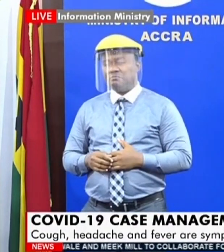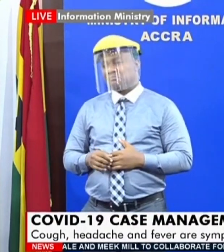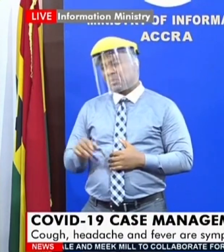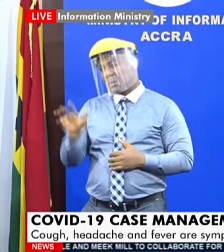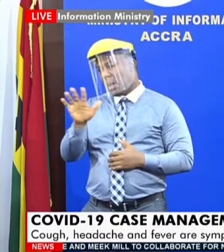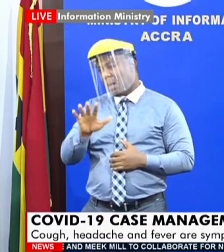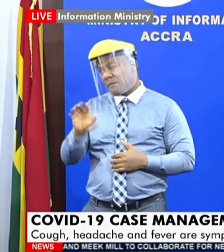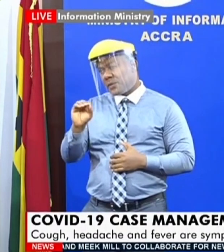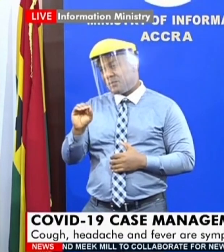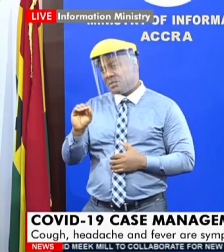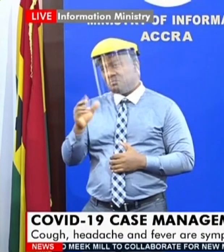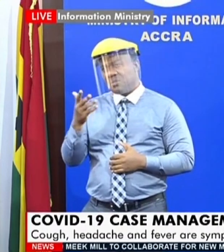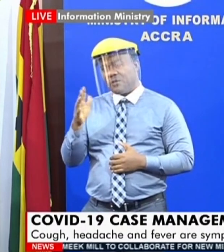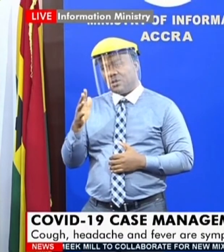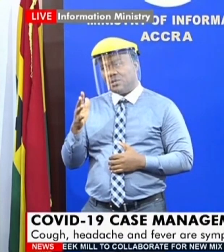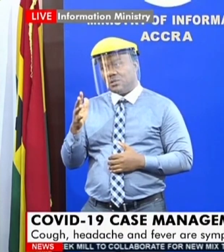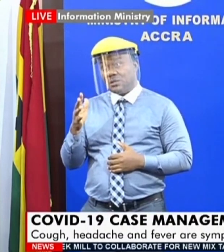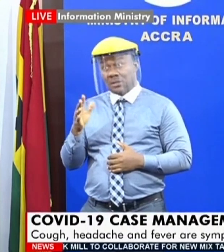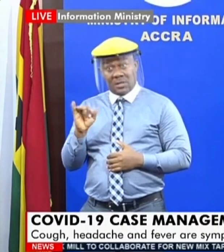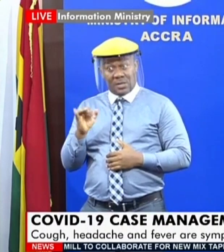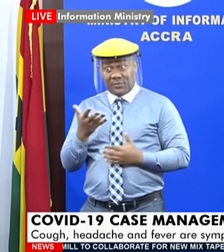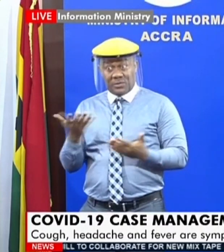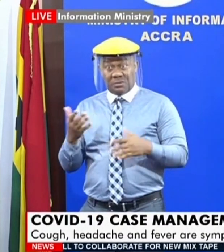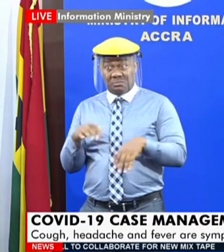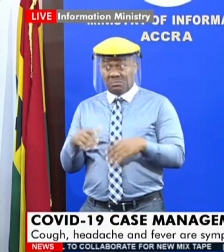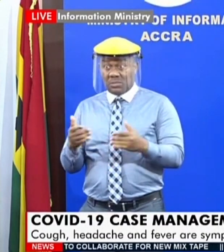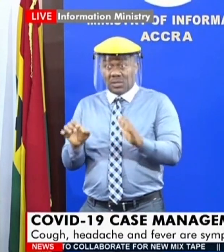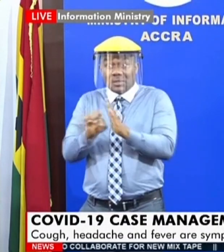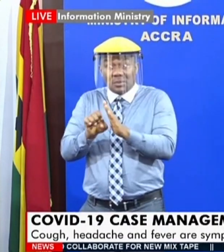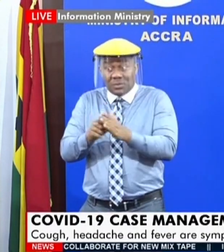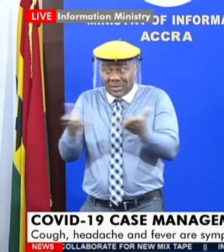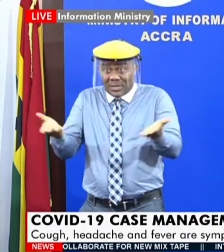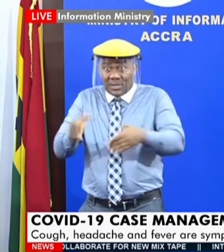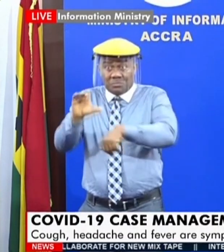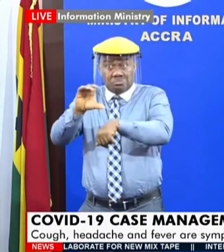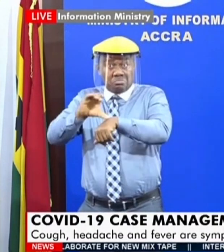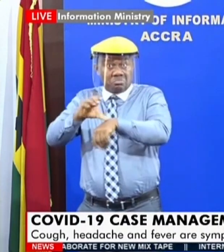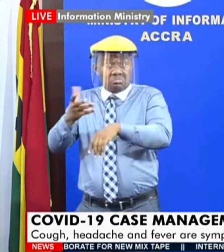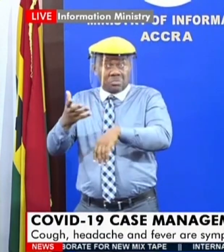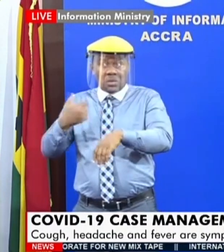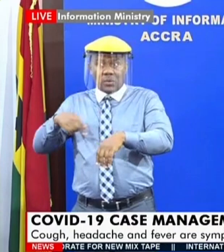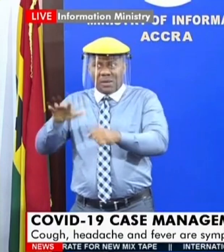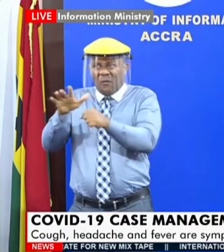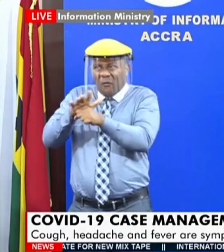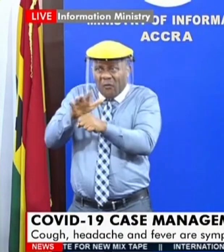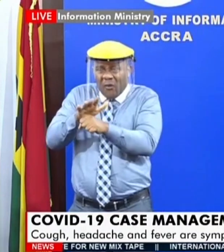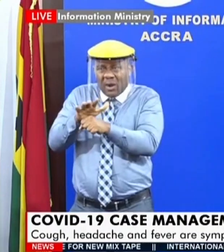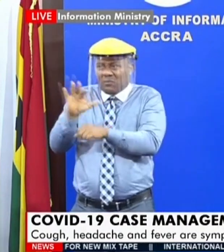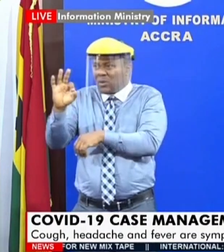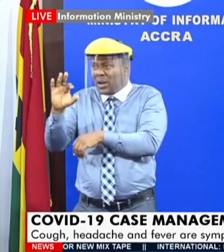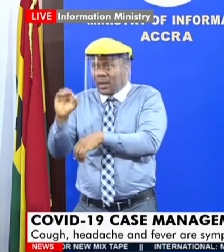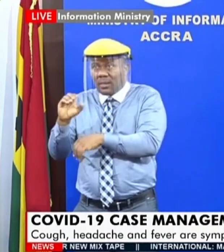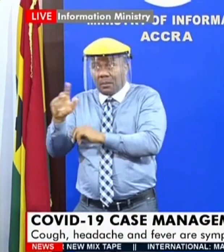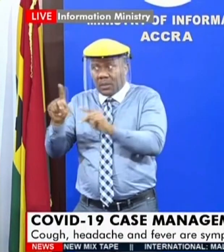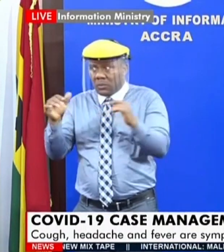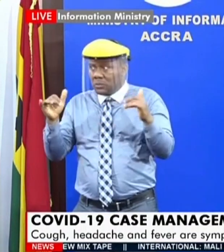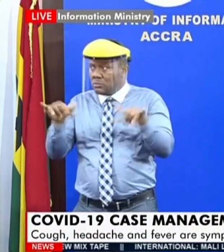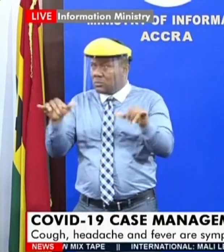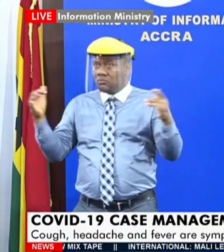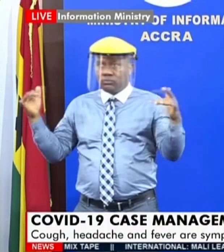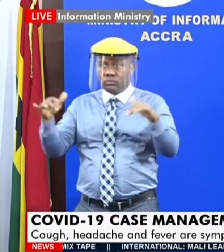50. So if this was an example, we'll say while on an ordinary basis, you can accommodate about 90 persons